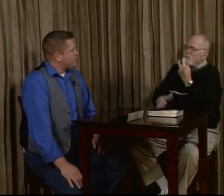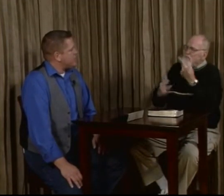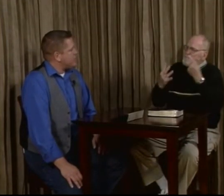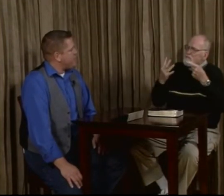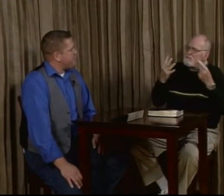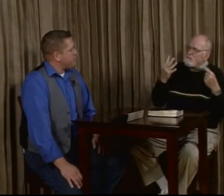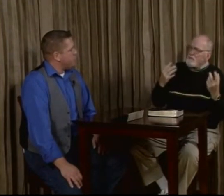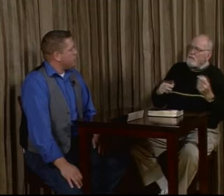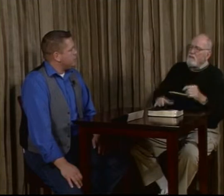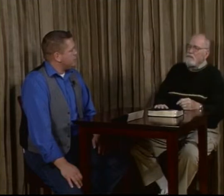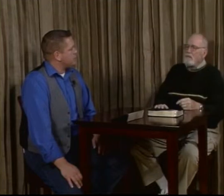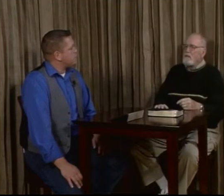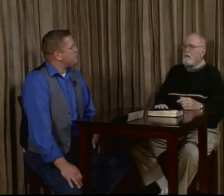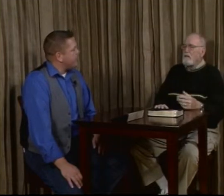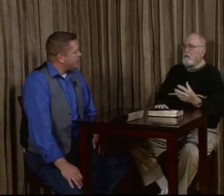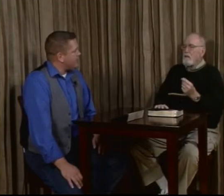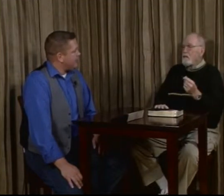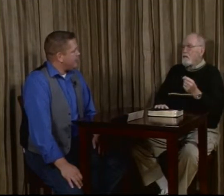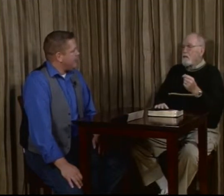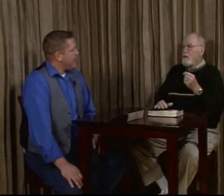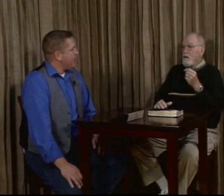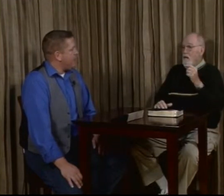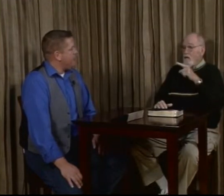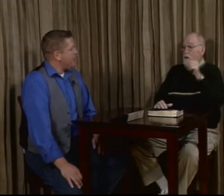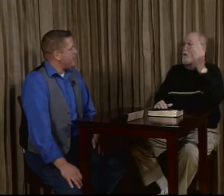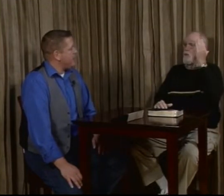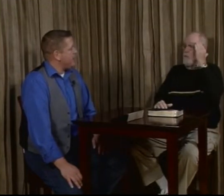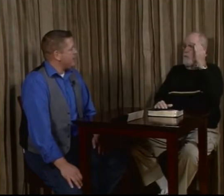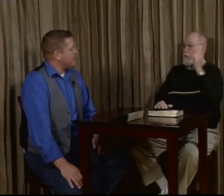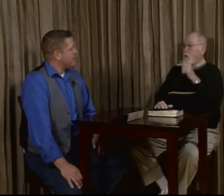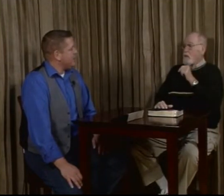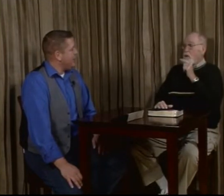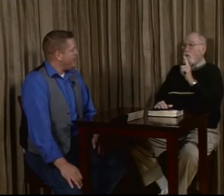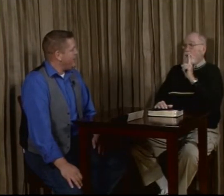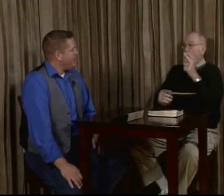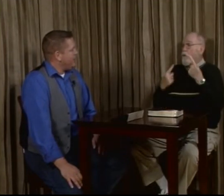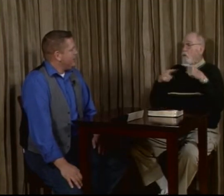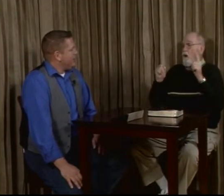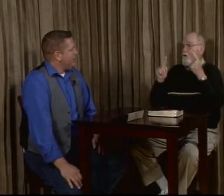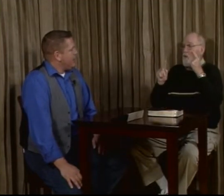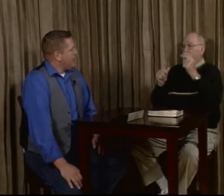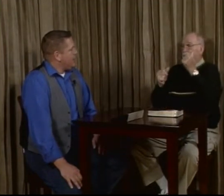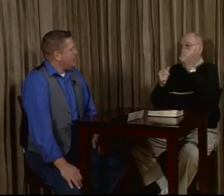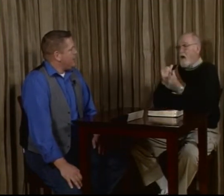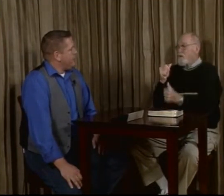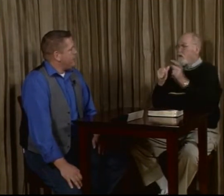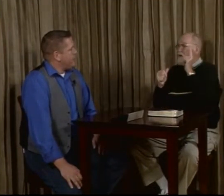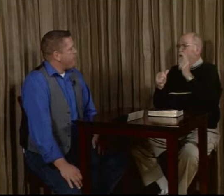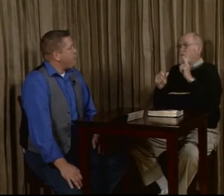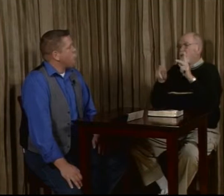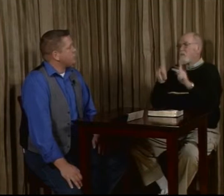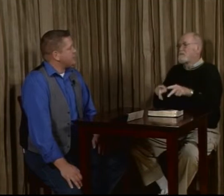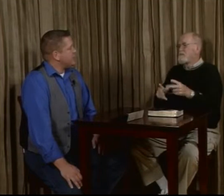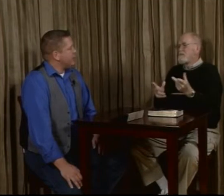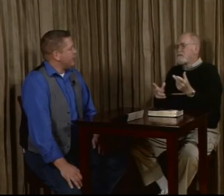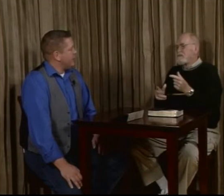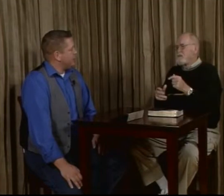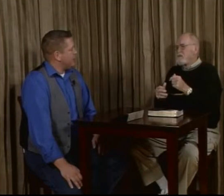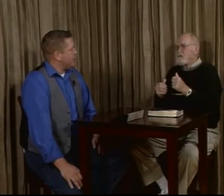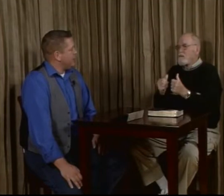these deaf people to speak and then maybe try to get them to hear. And they kept forcing, I guess, a